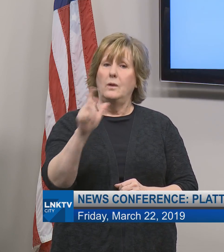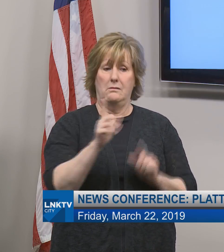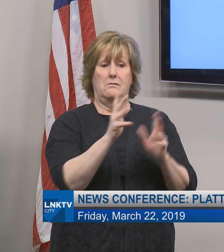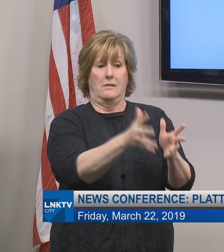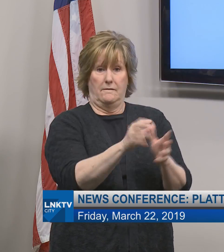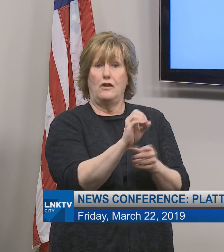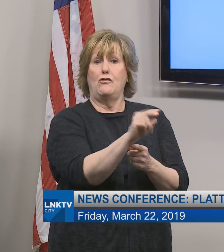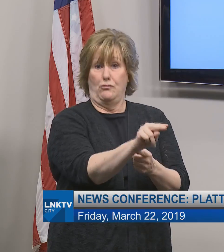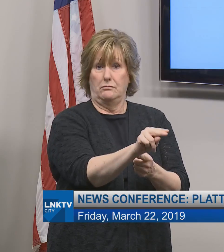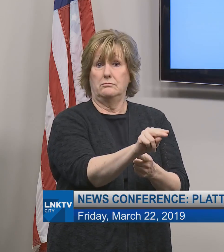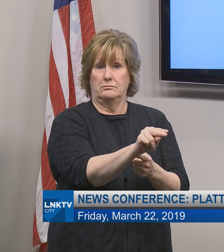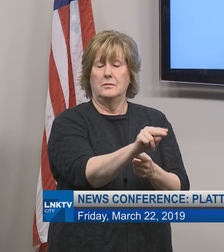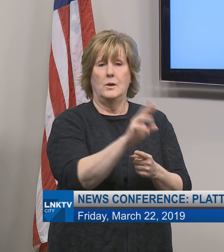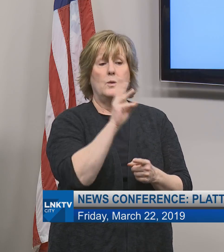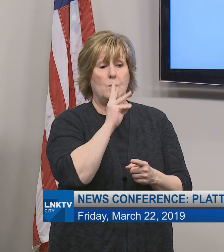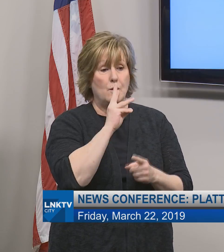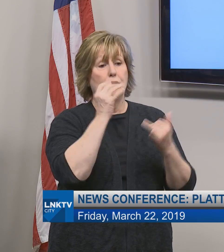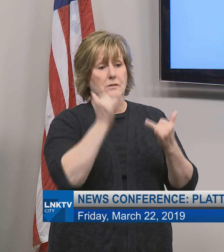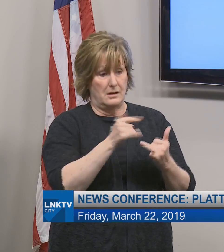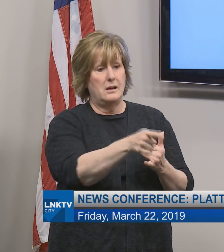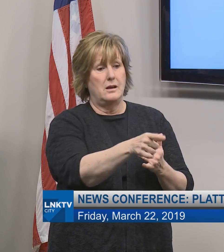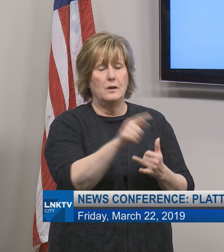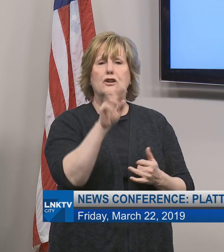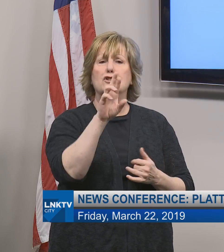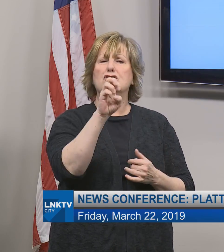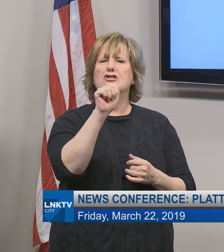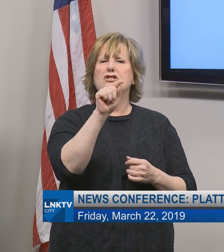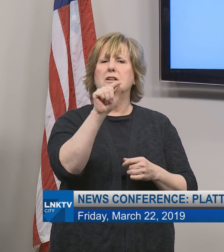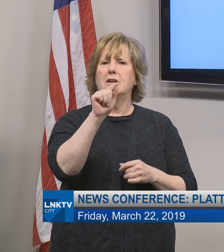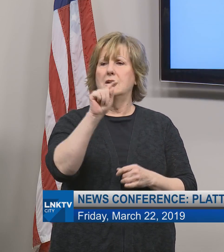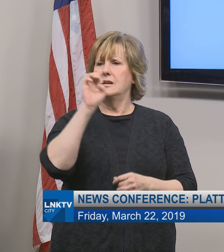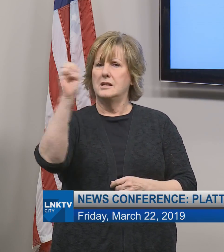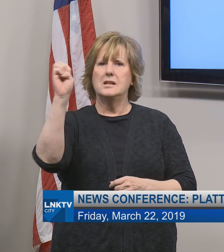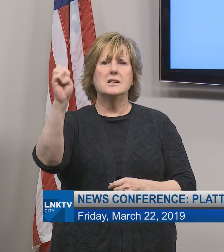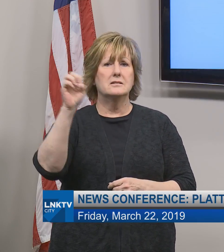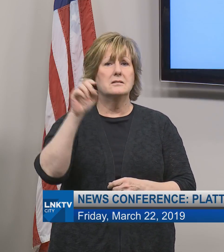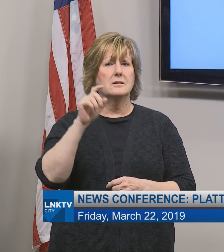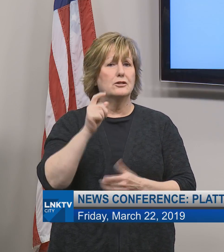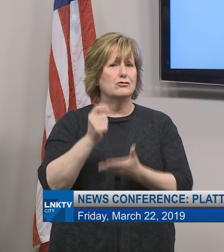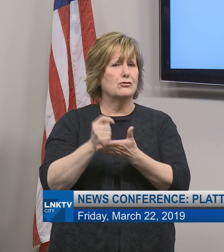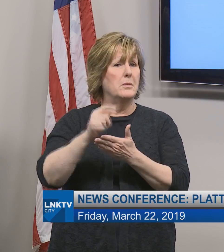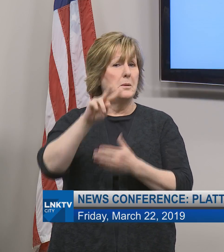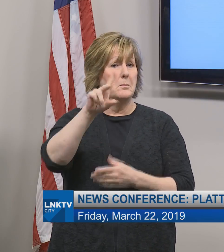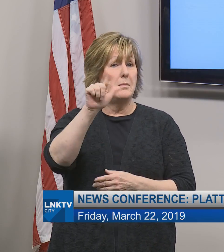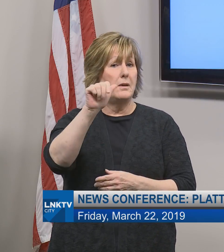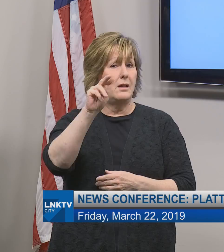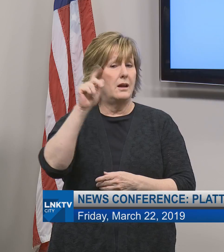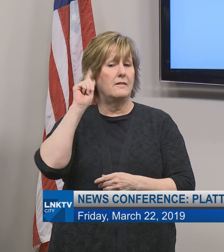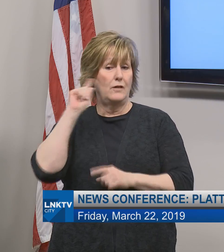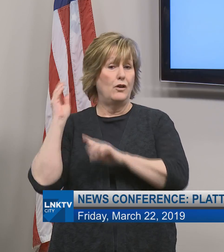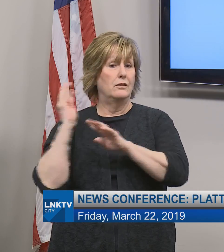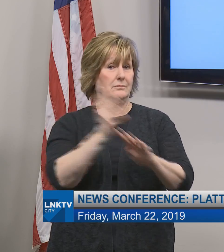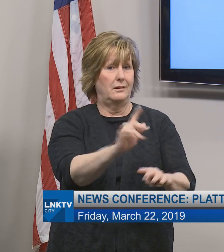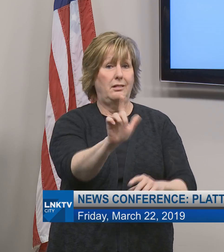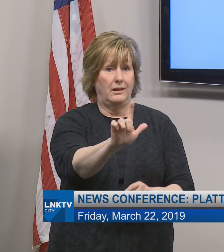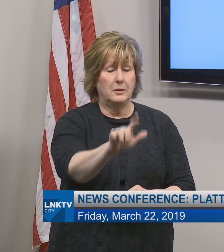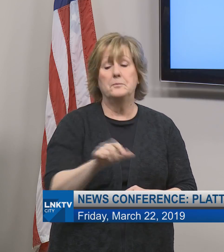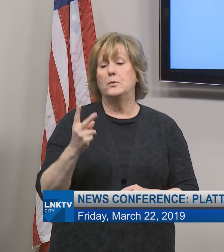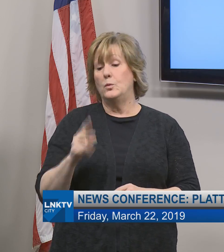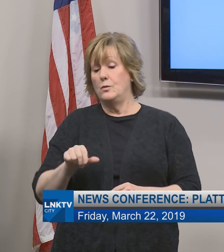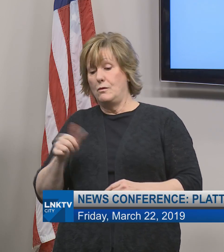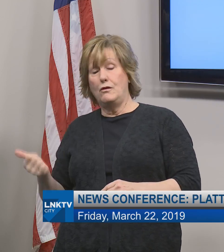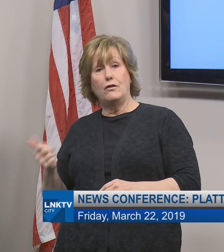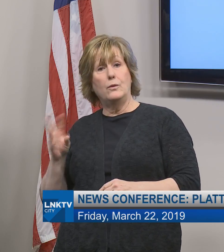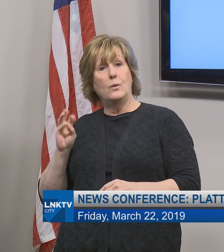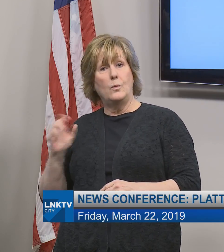on, and the water from that well is currently being treated at the East Treatment Plant bound for Lincoln distribution. The 2 other horizontal collection